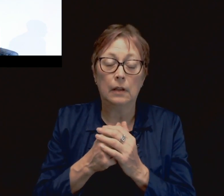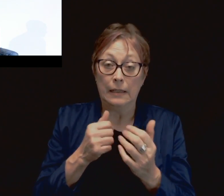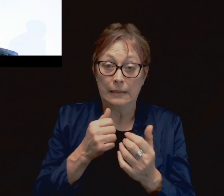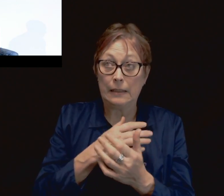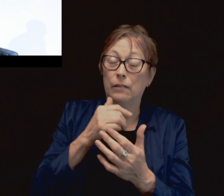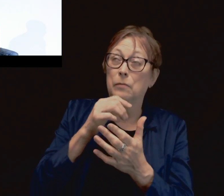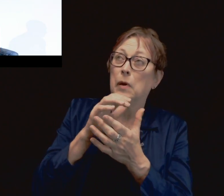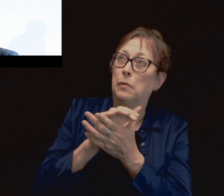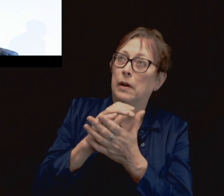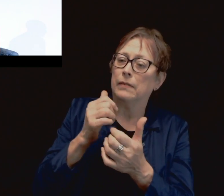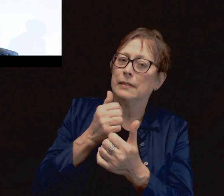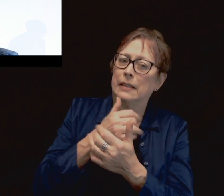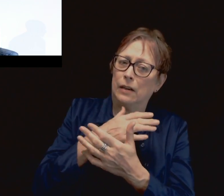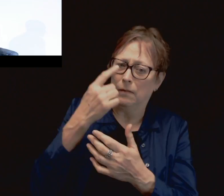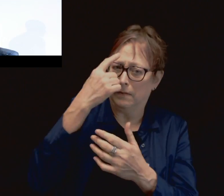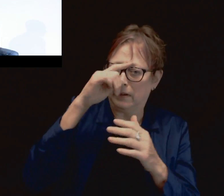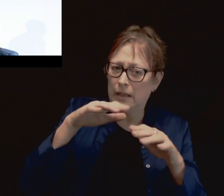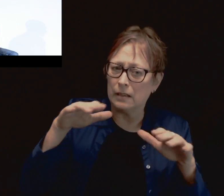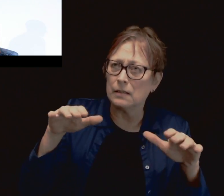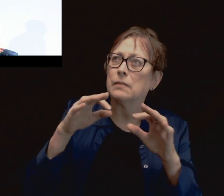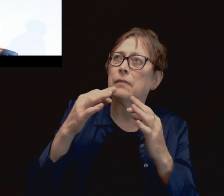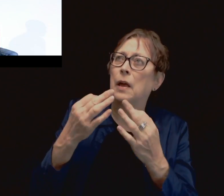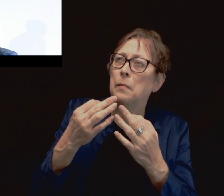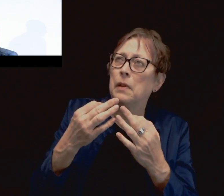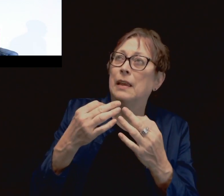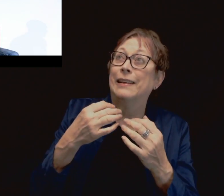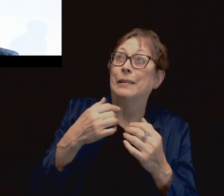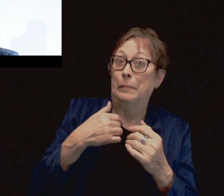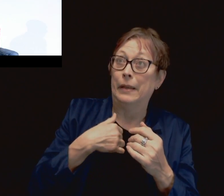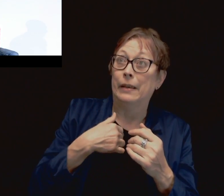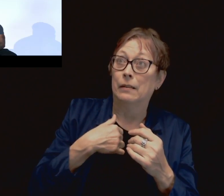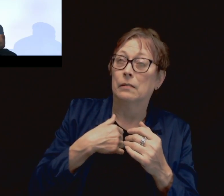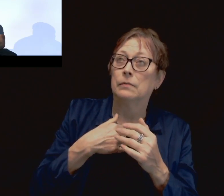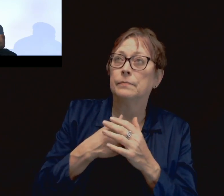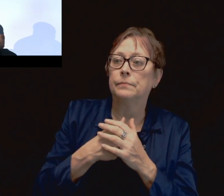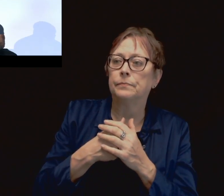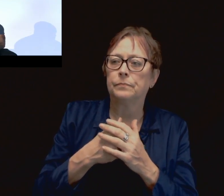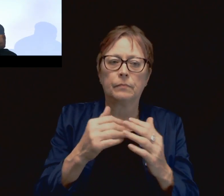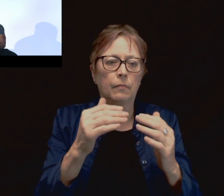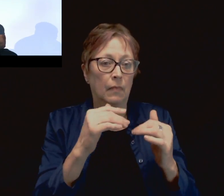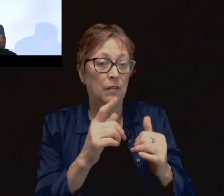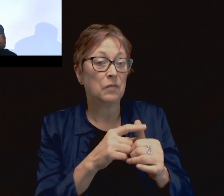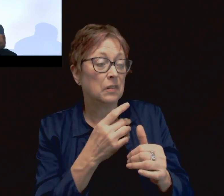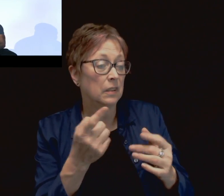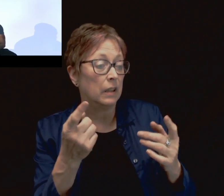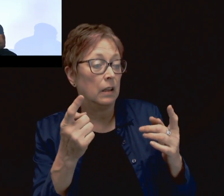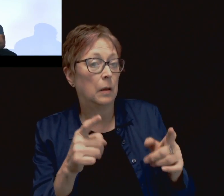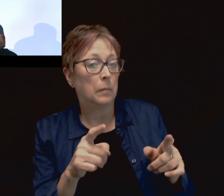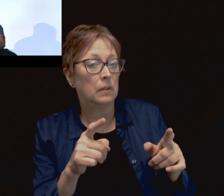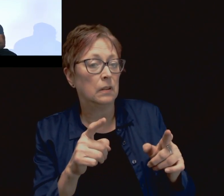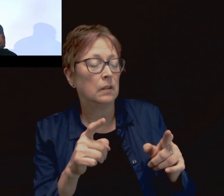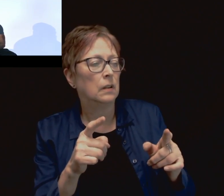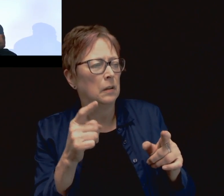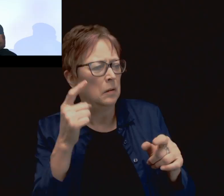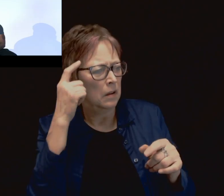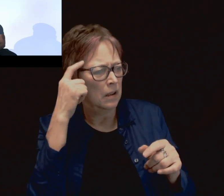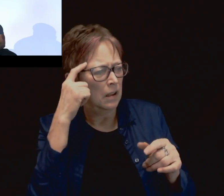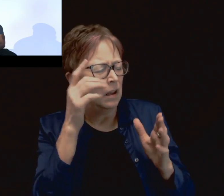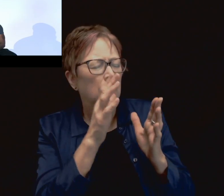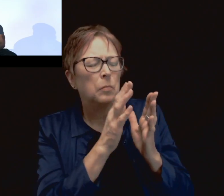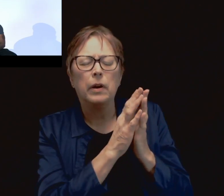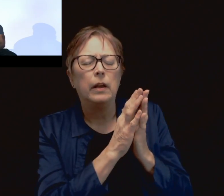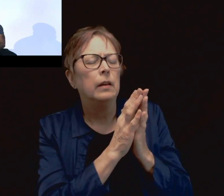Scared for her, scared for my kids, my family, my life. So the first thing in my mind came to do was